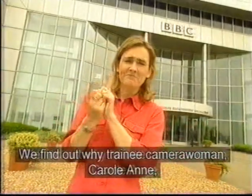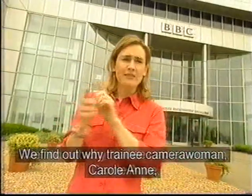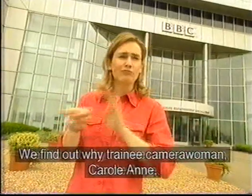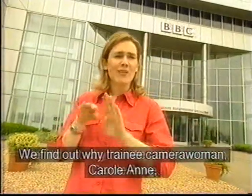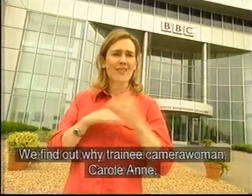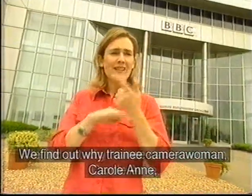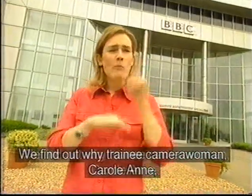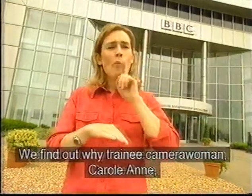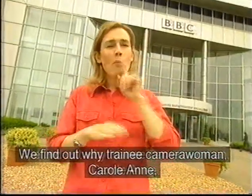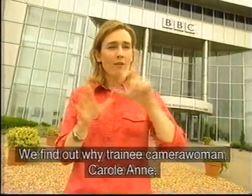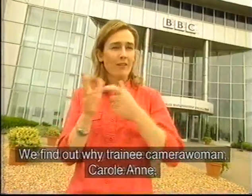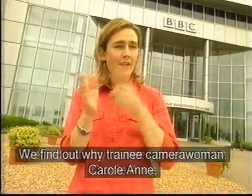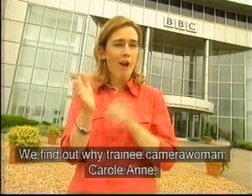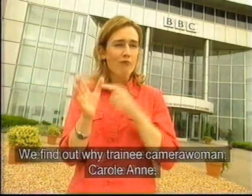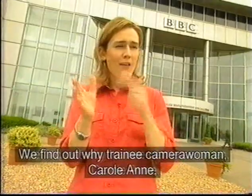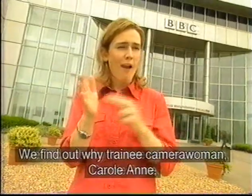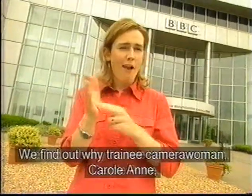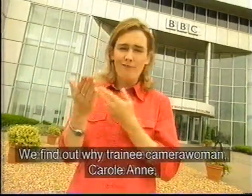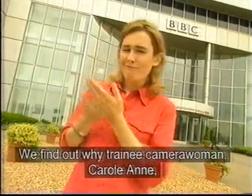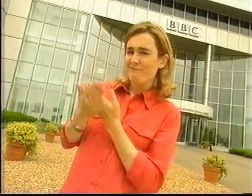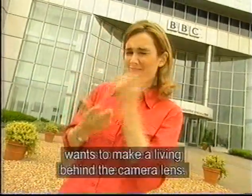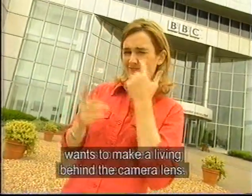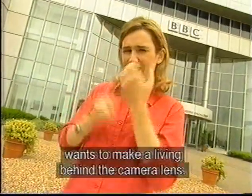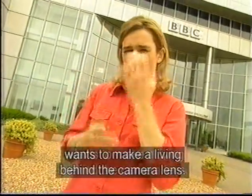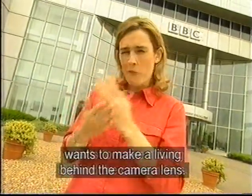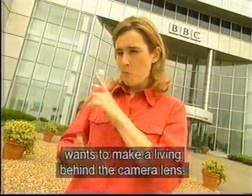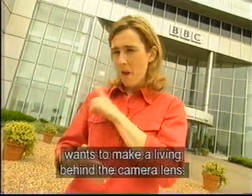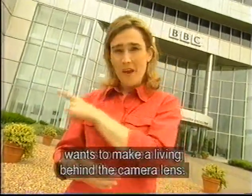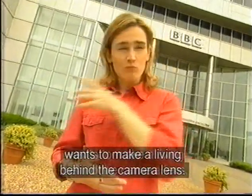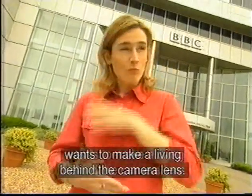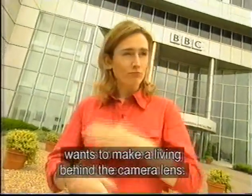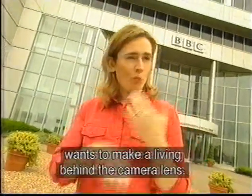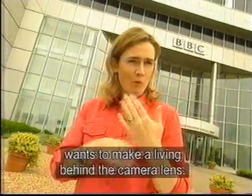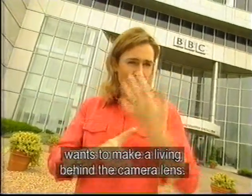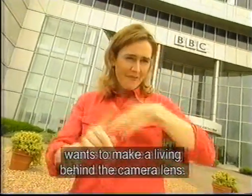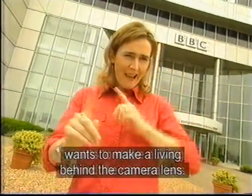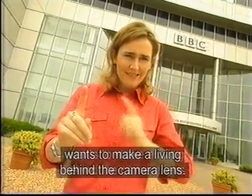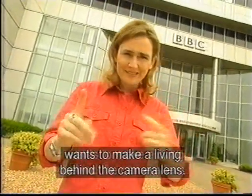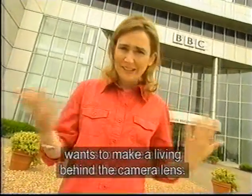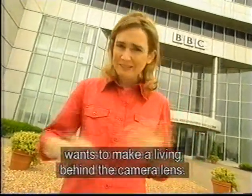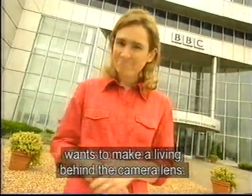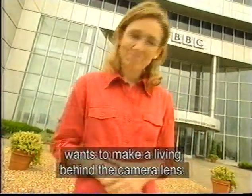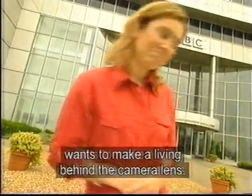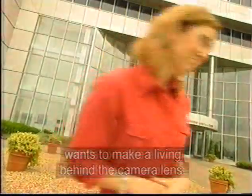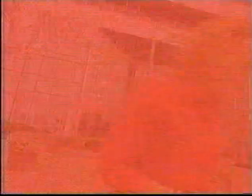We meet trainee camera woman Carol Ann and find out why she wants to make a living behind the lens of a camera.